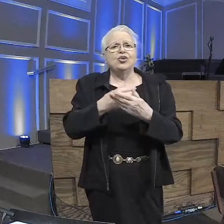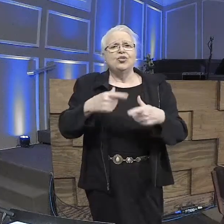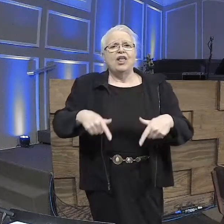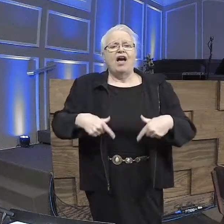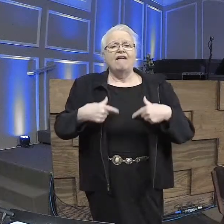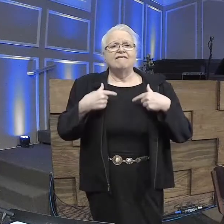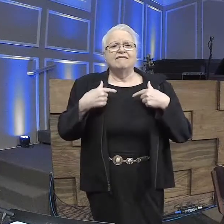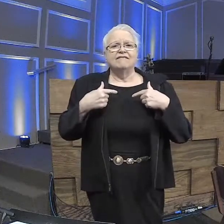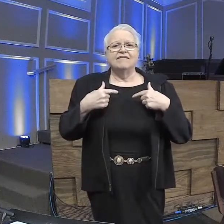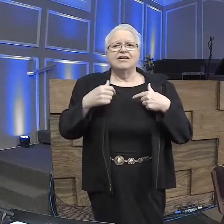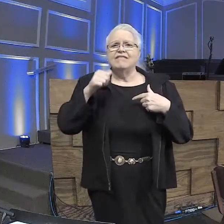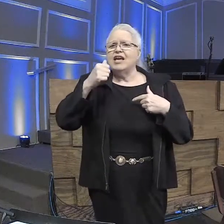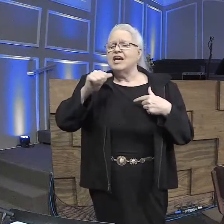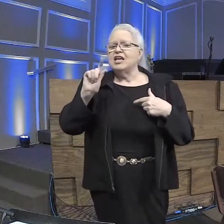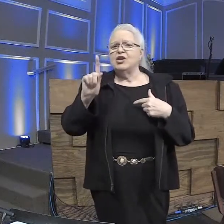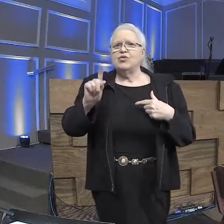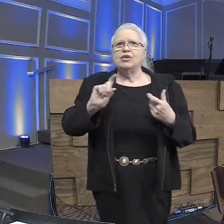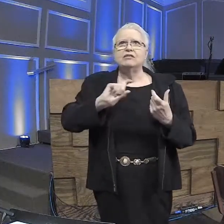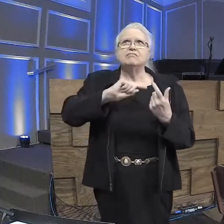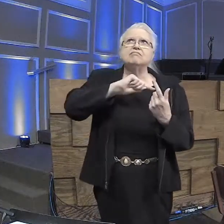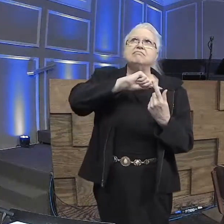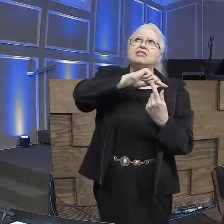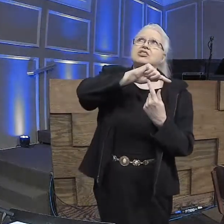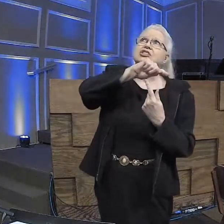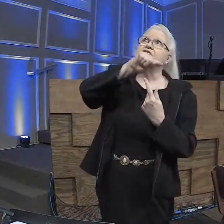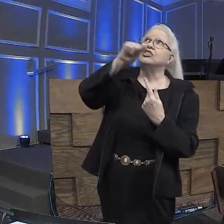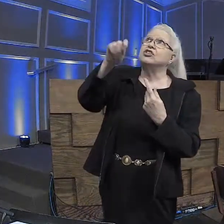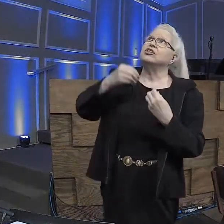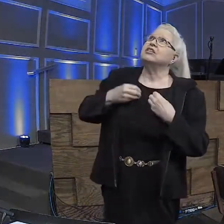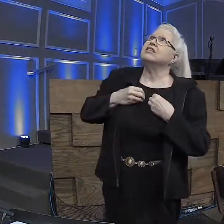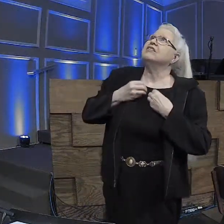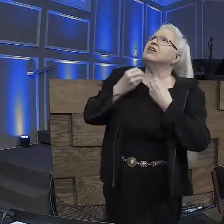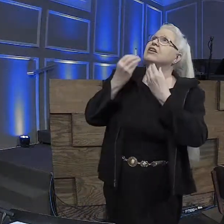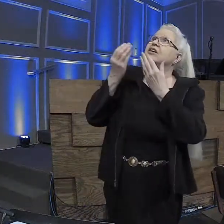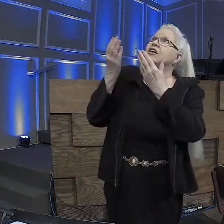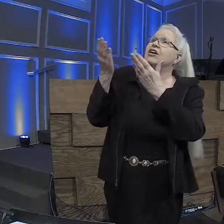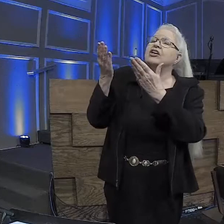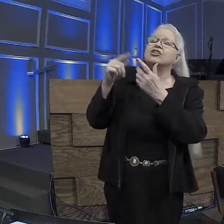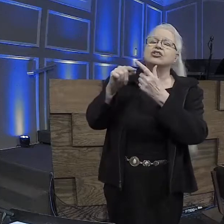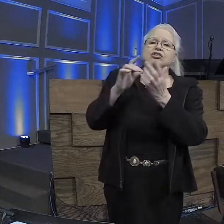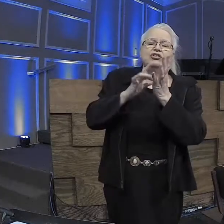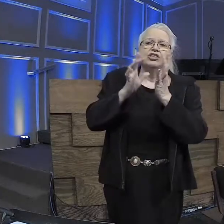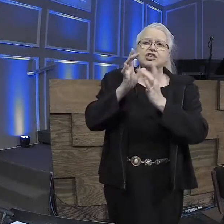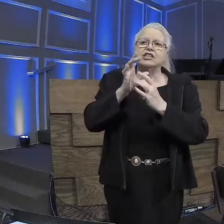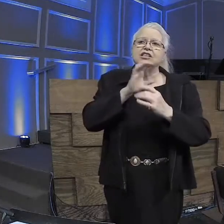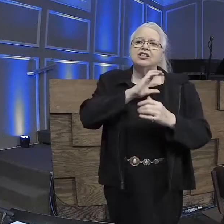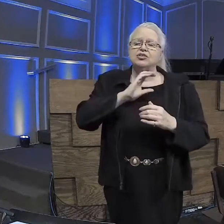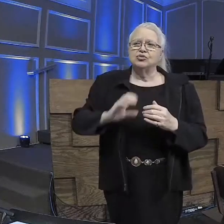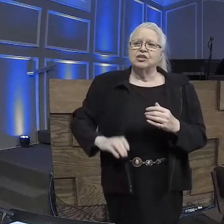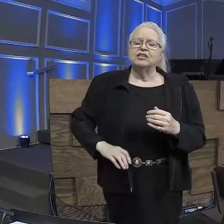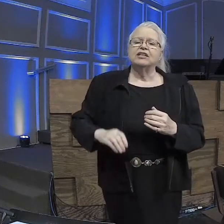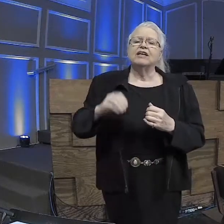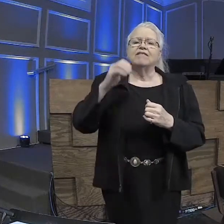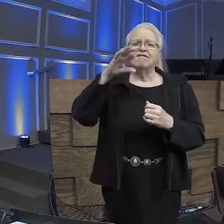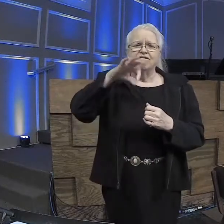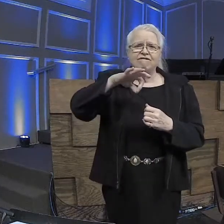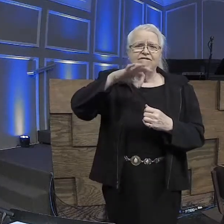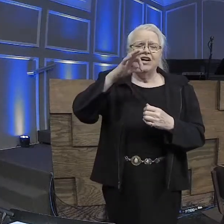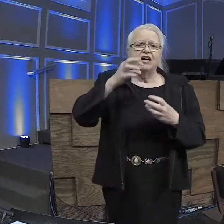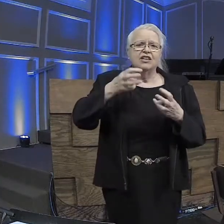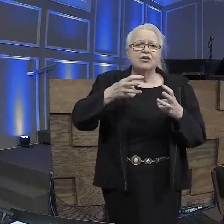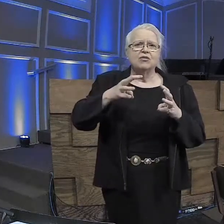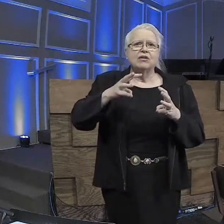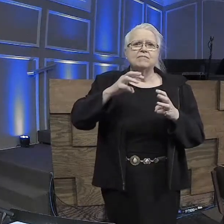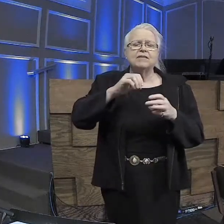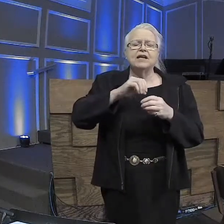anyone and everyone will turn and give their heart to Jesus Christ, they can find their way. For in him, the next verse says, is